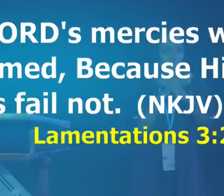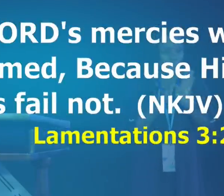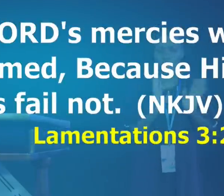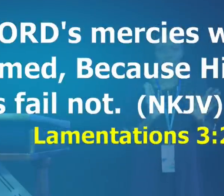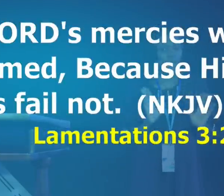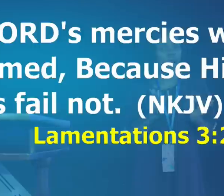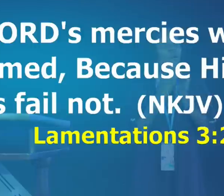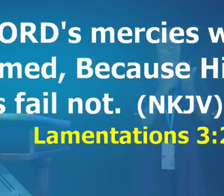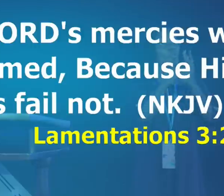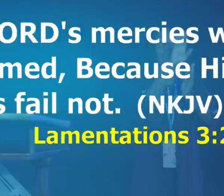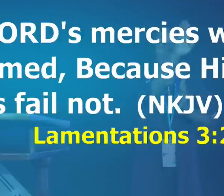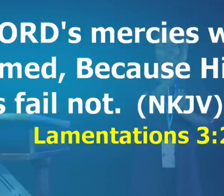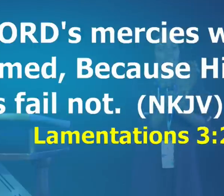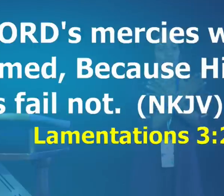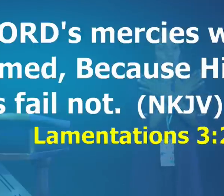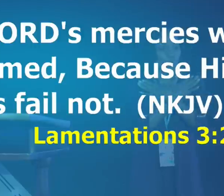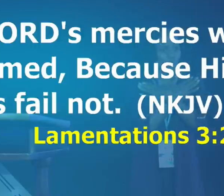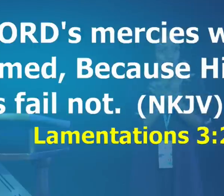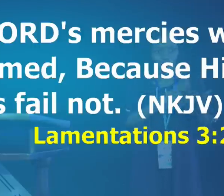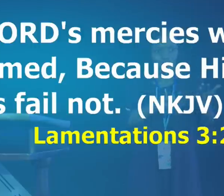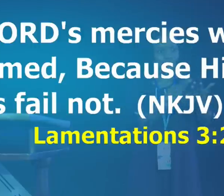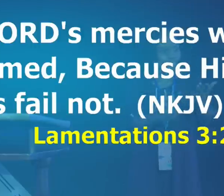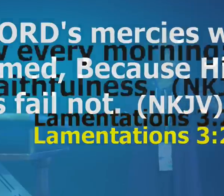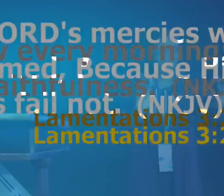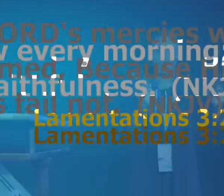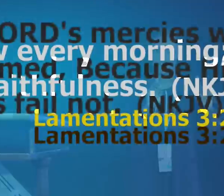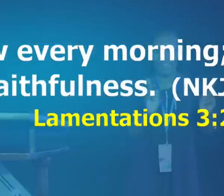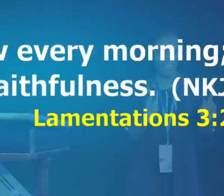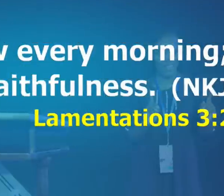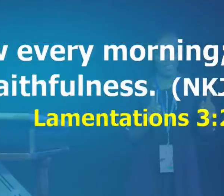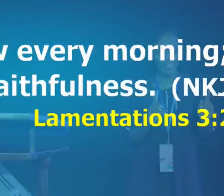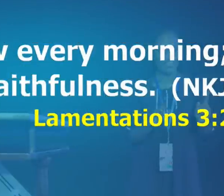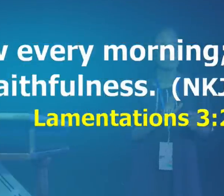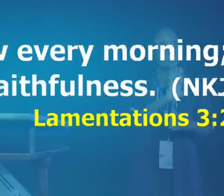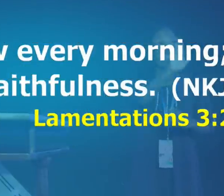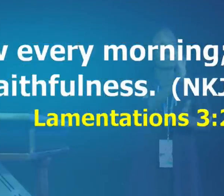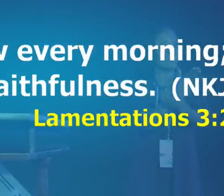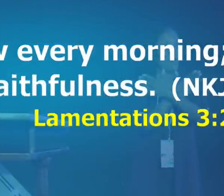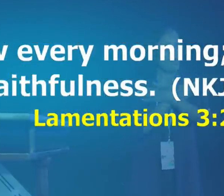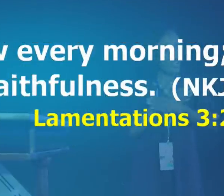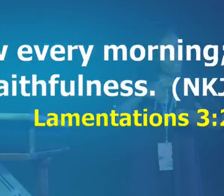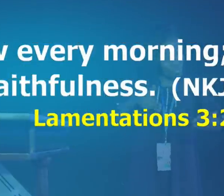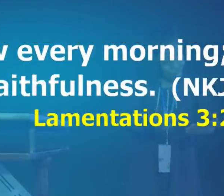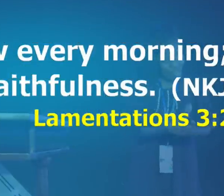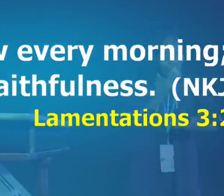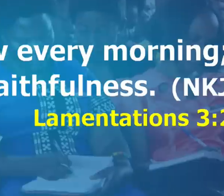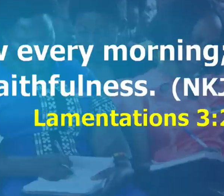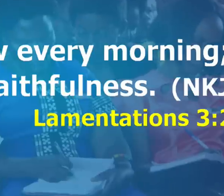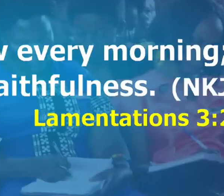because his compassion fail not. They are new every